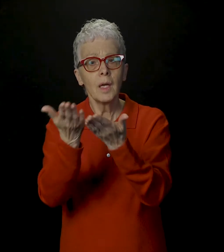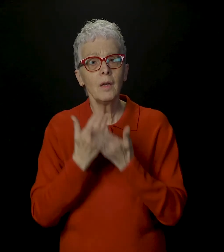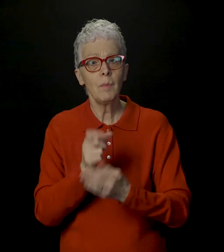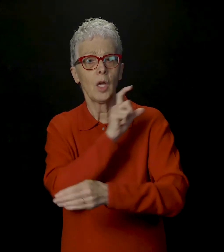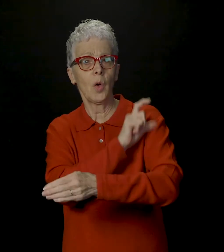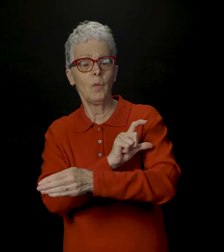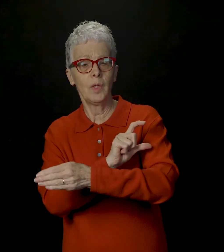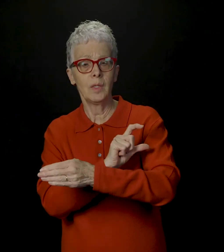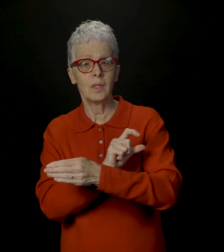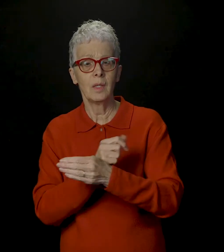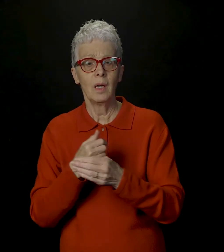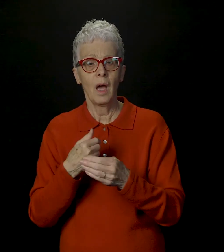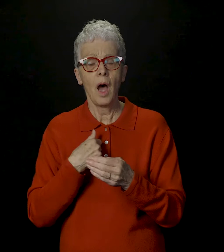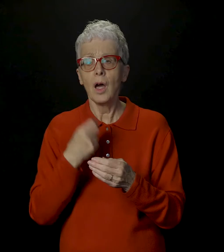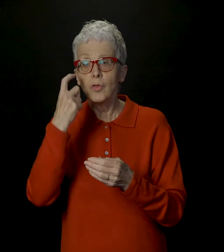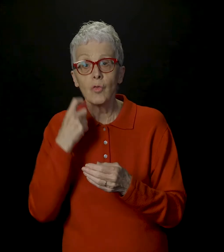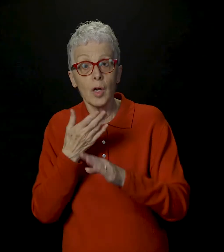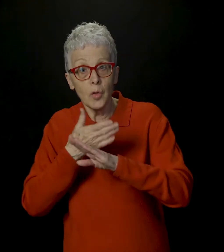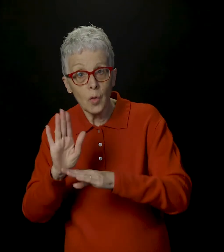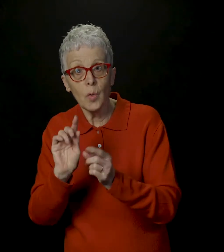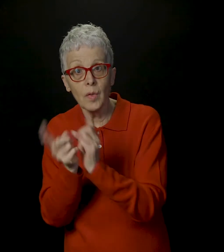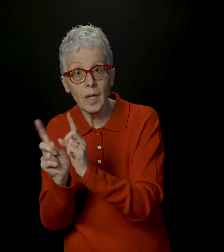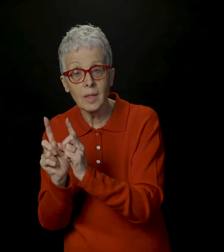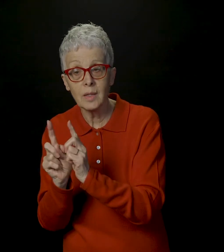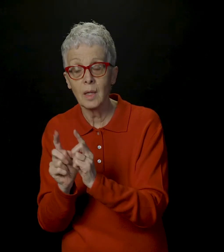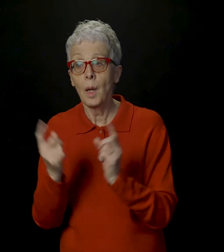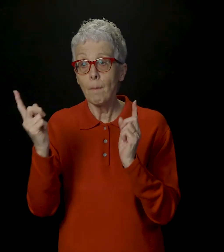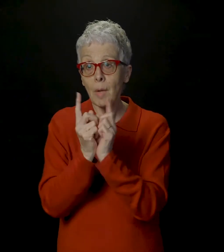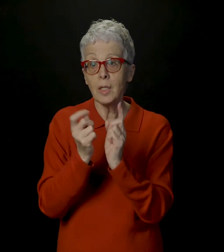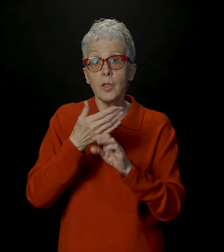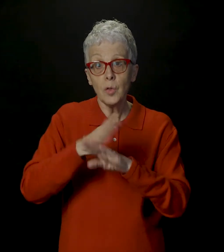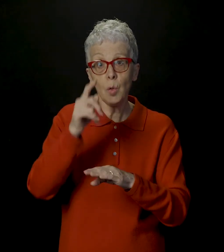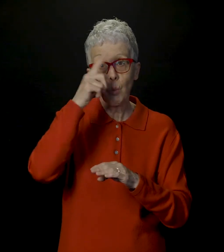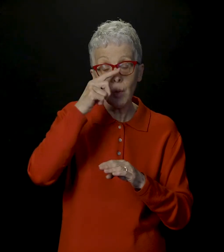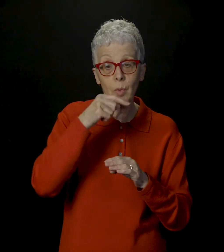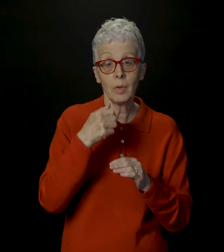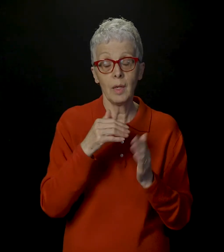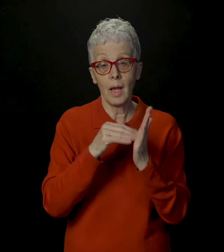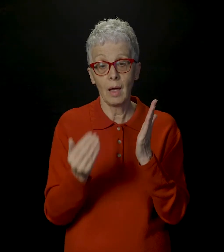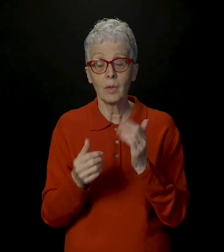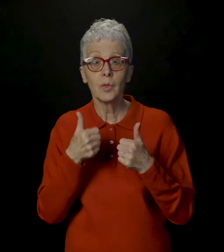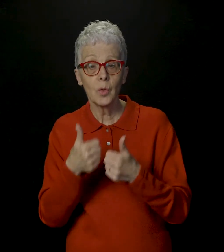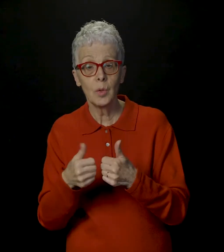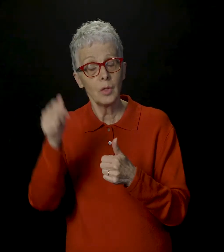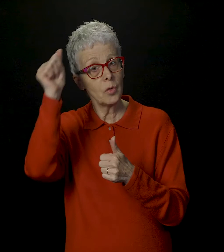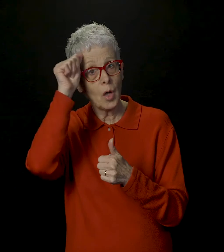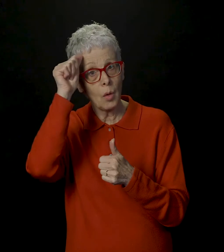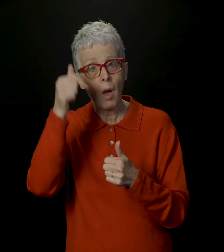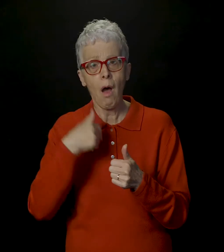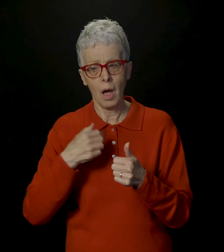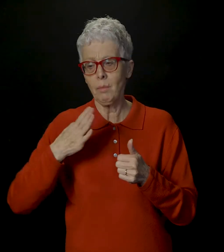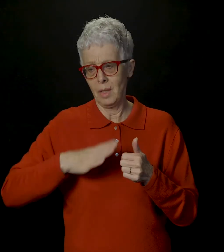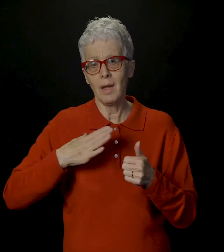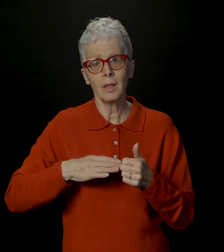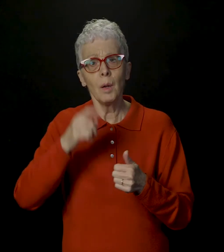confident And willing to try New things And get to know New people And it's just good To know that